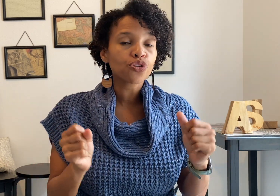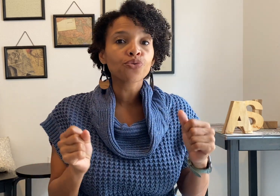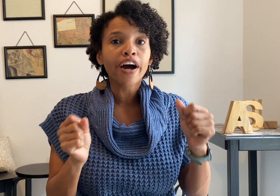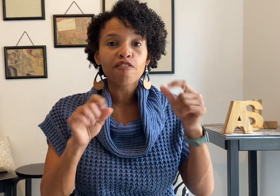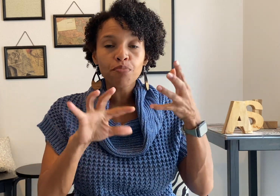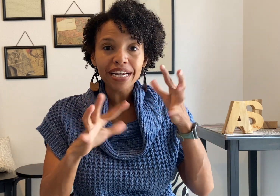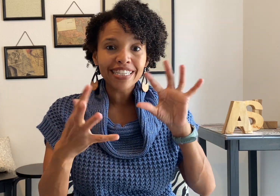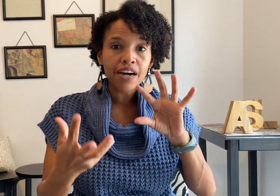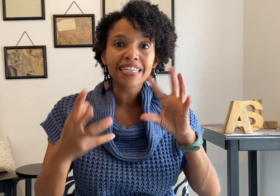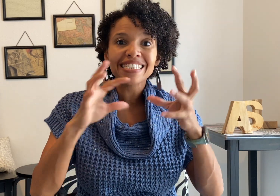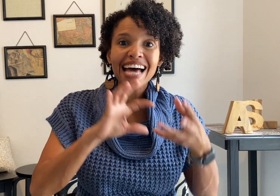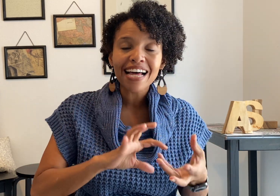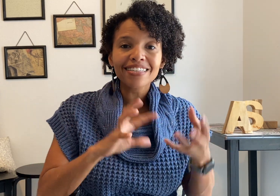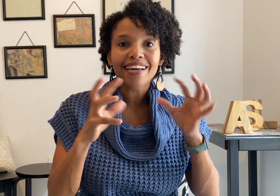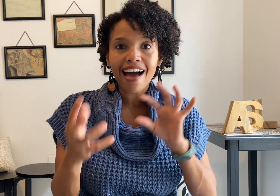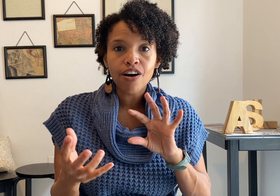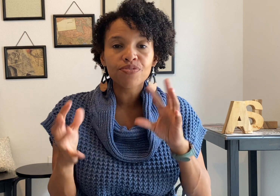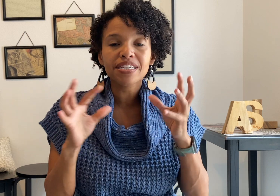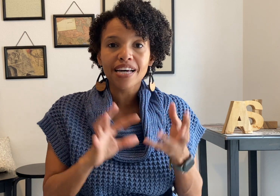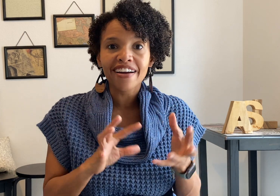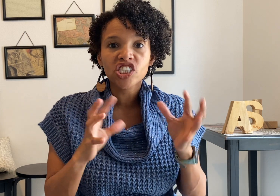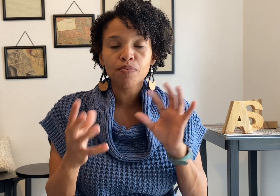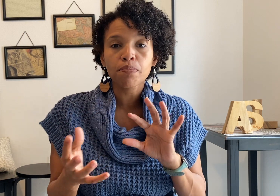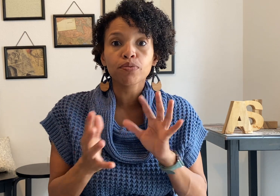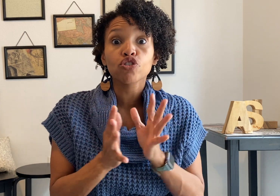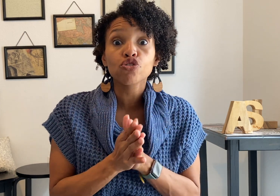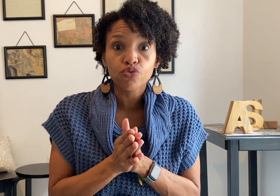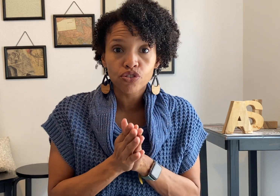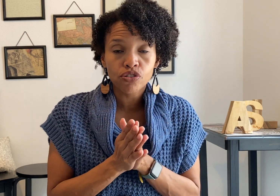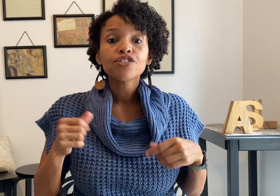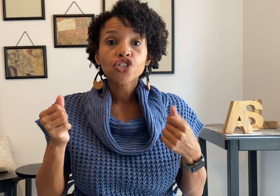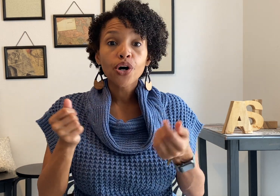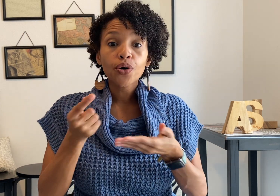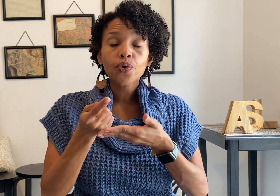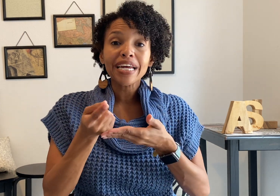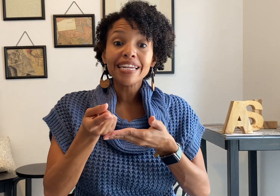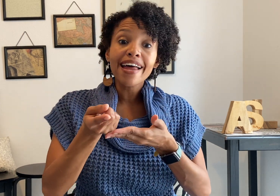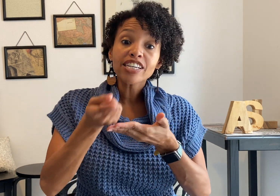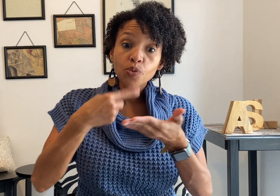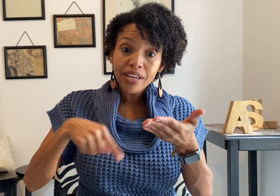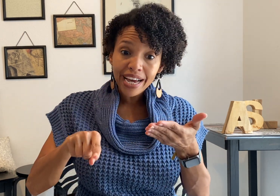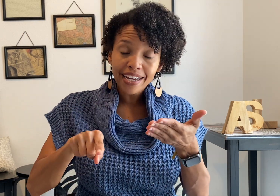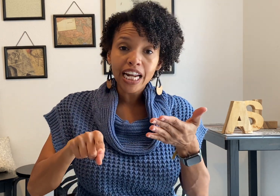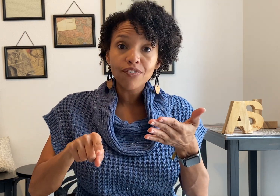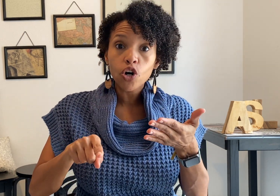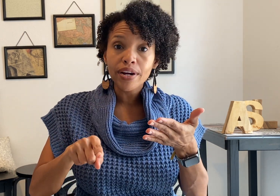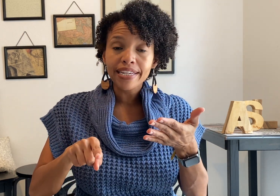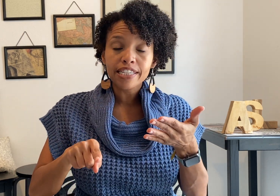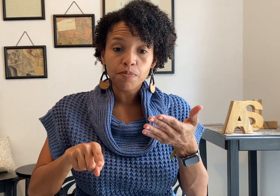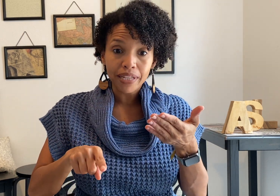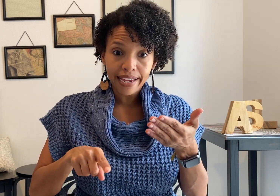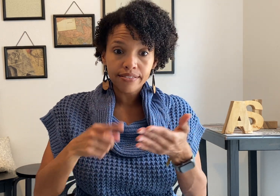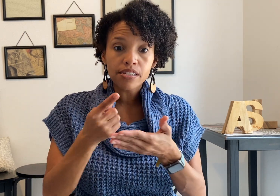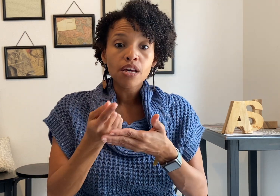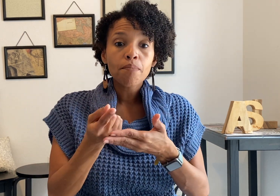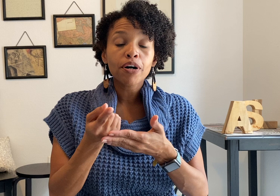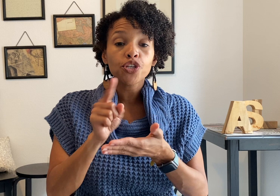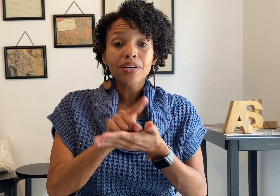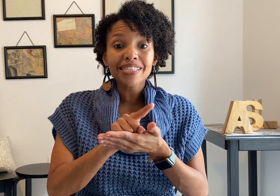kind of break down exactly how the sign should be produced. So next week I kind of already explained, but you can